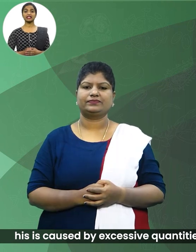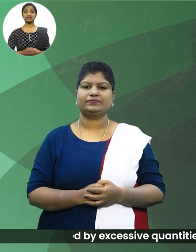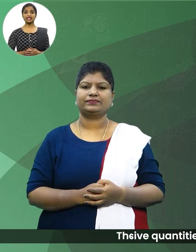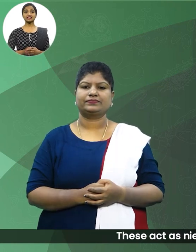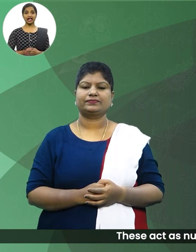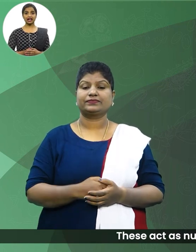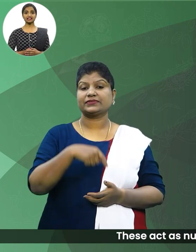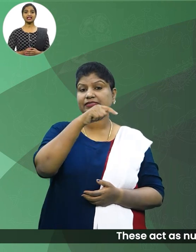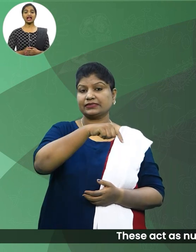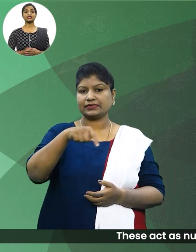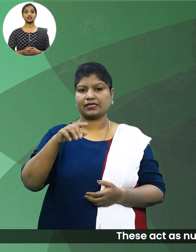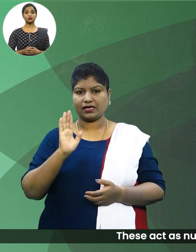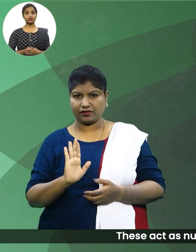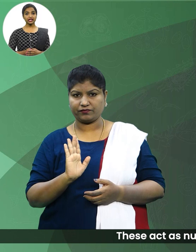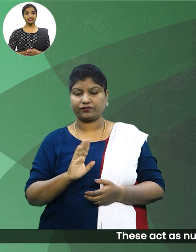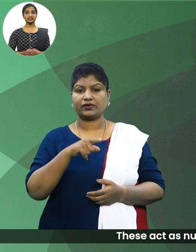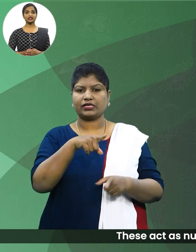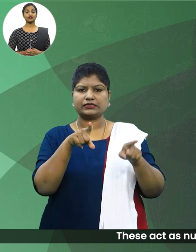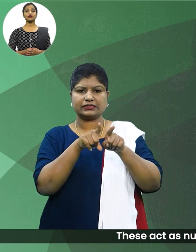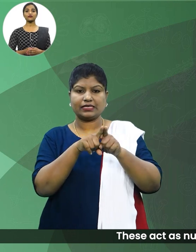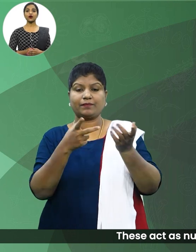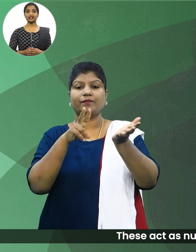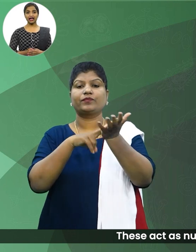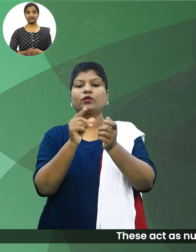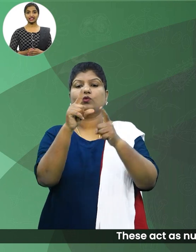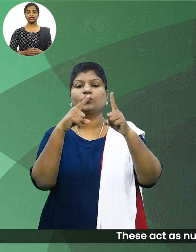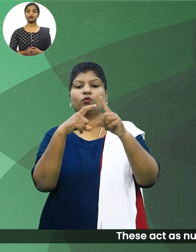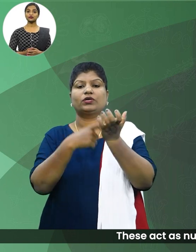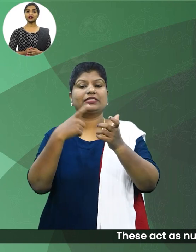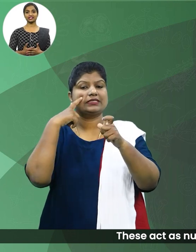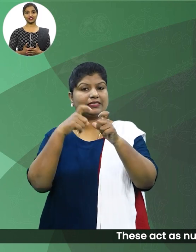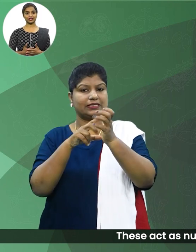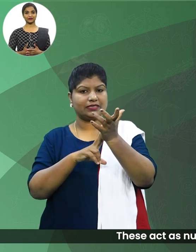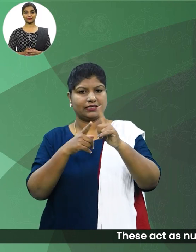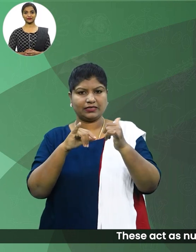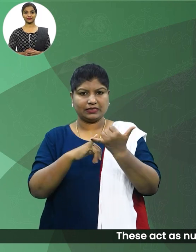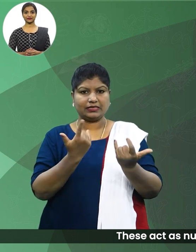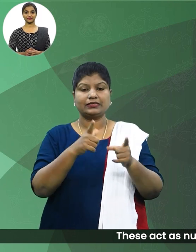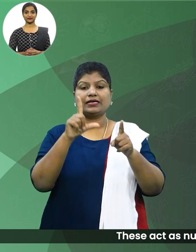These act as nutrients for algae to flourish.